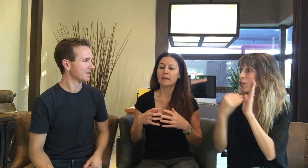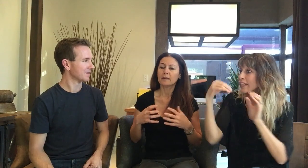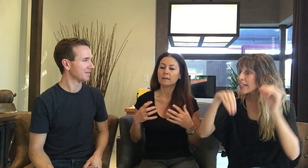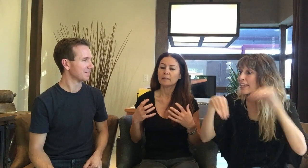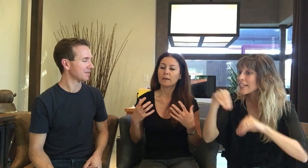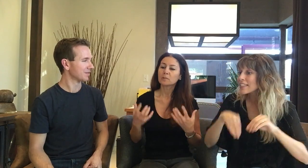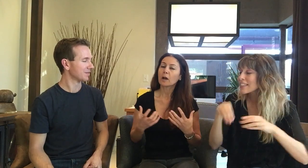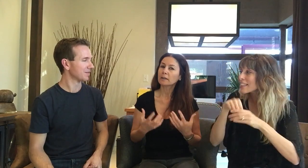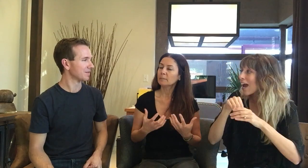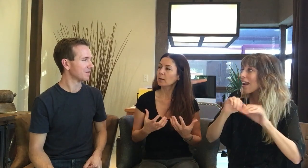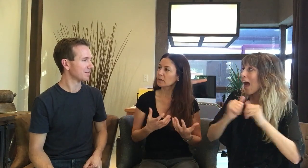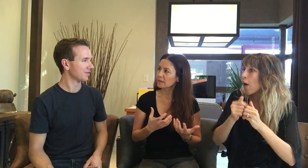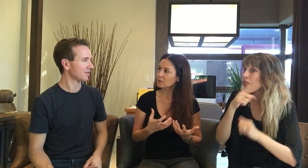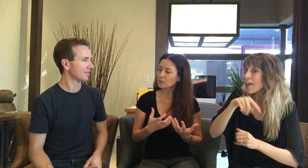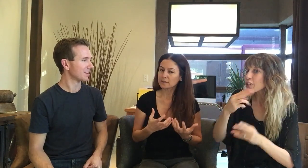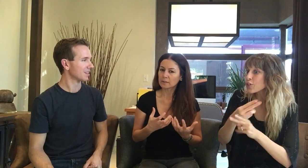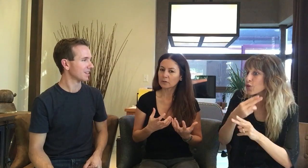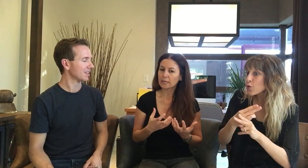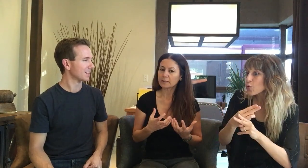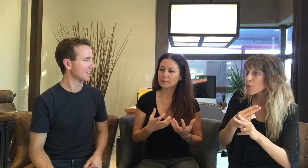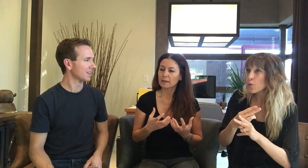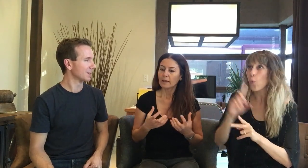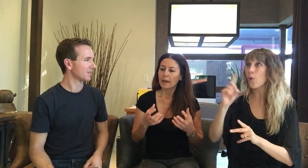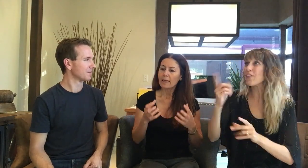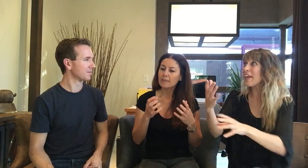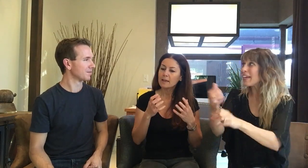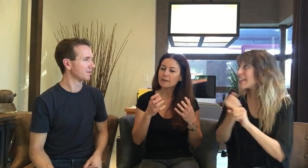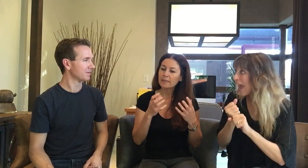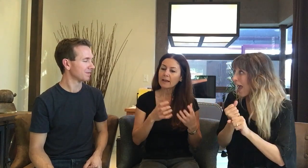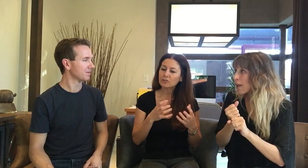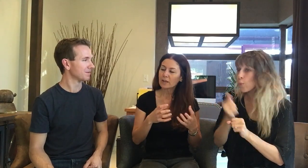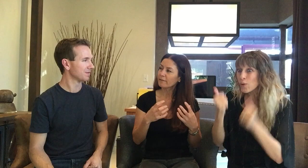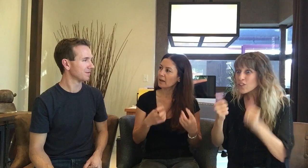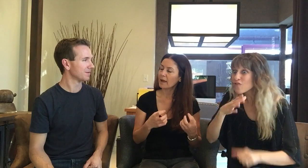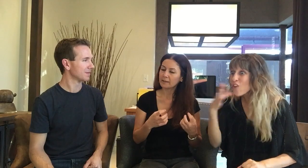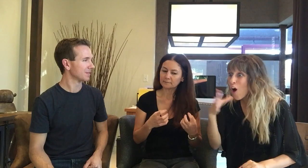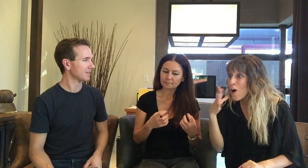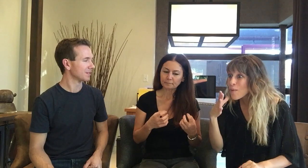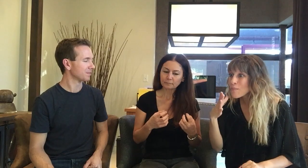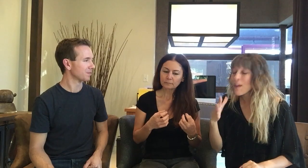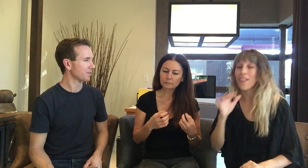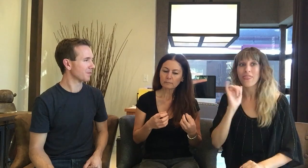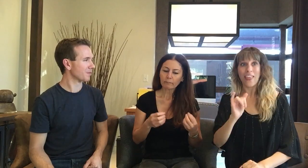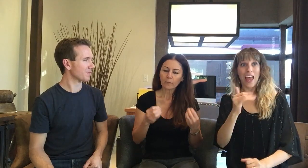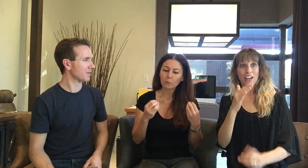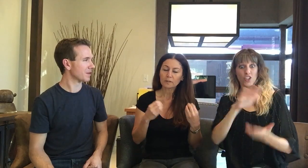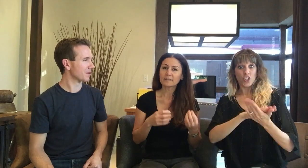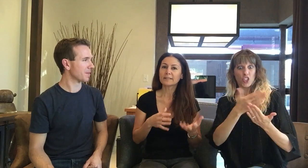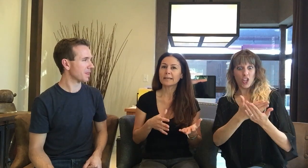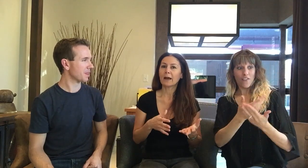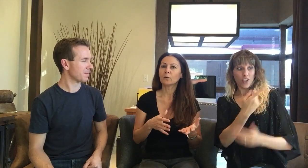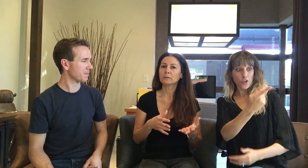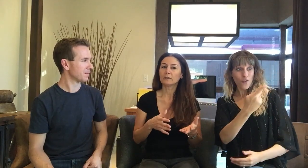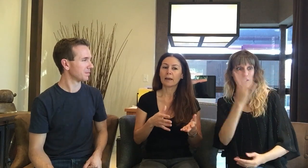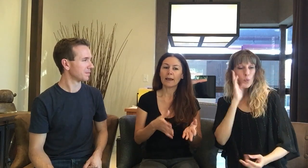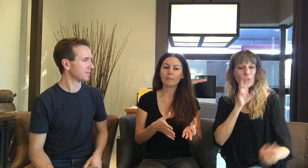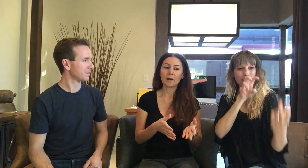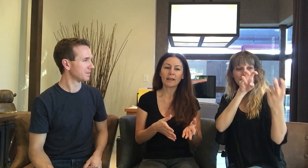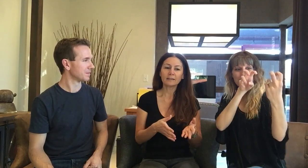then them talking about where they source these ingredients. And then that chef and I will sit down at my